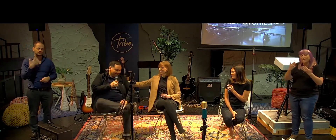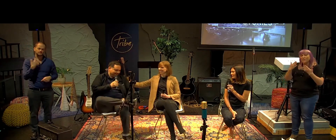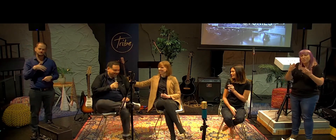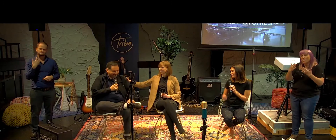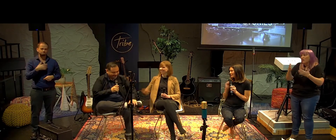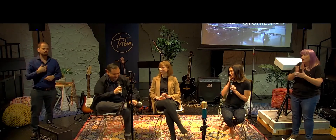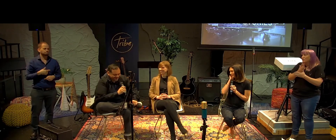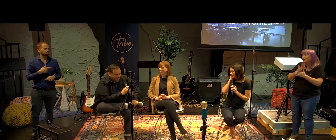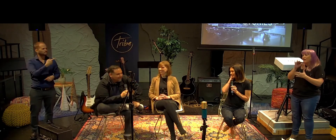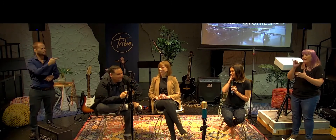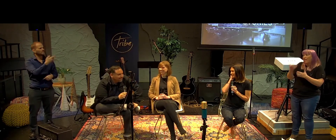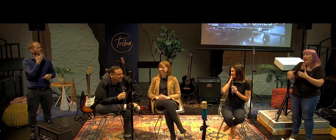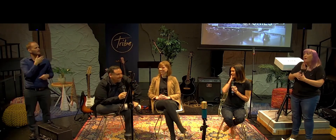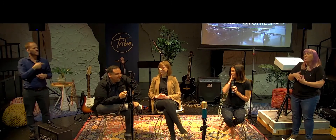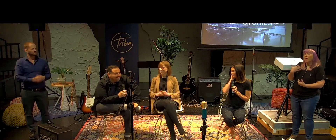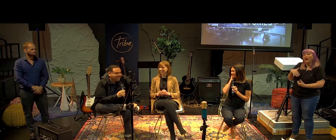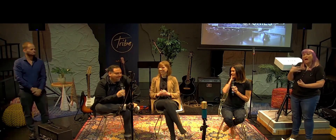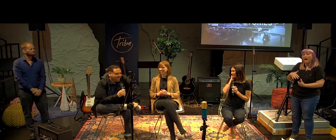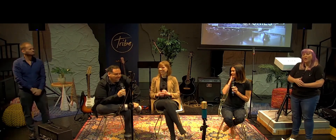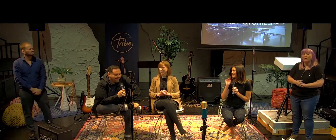that.